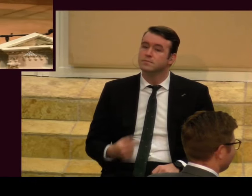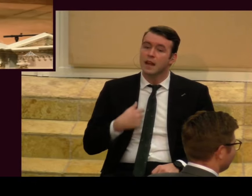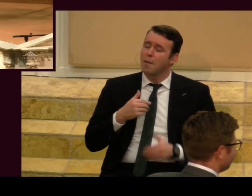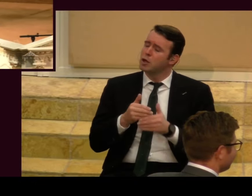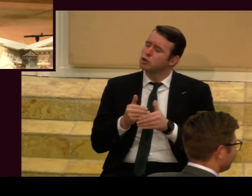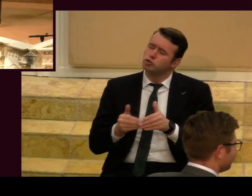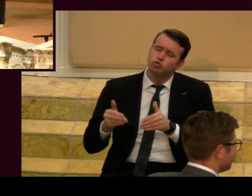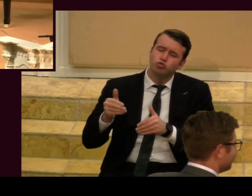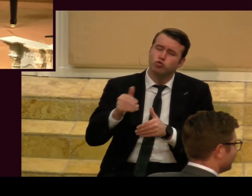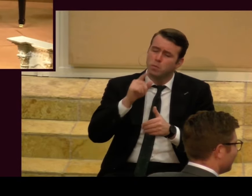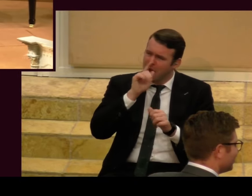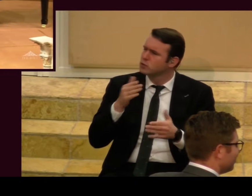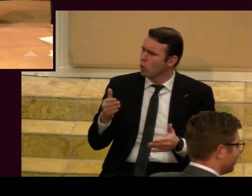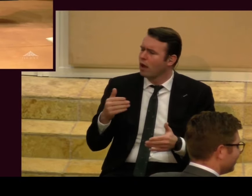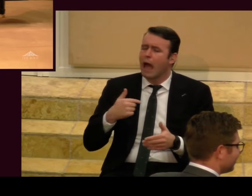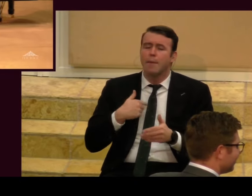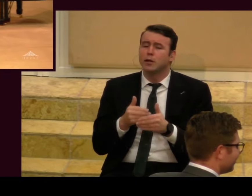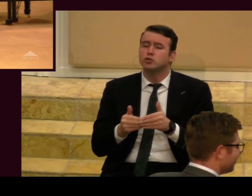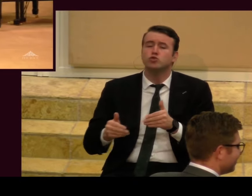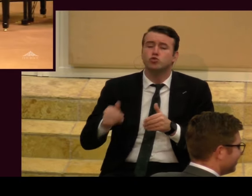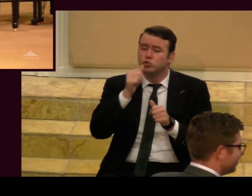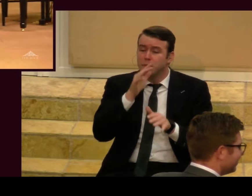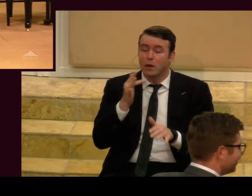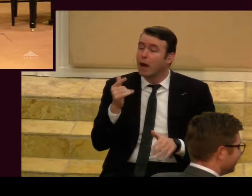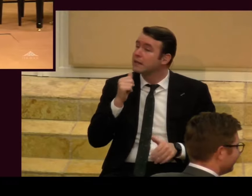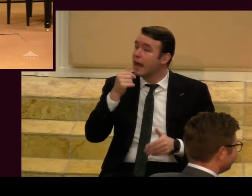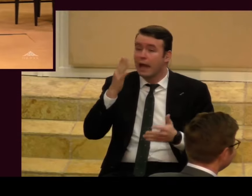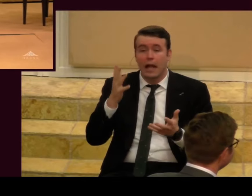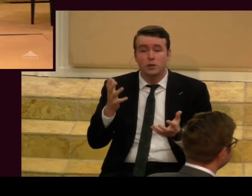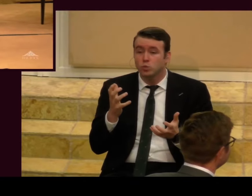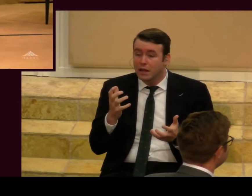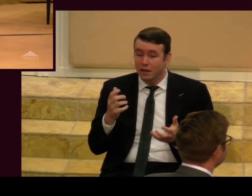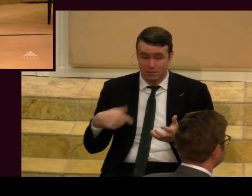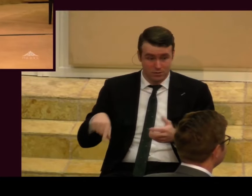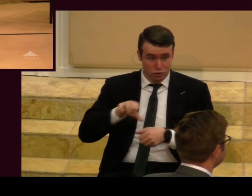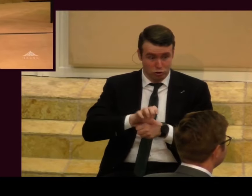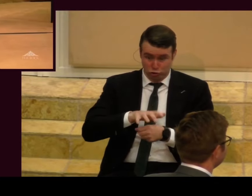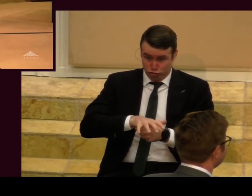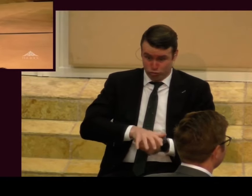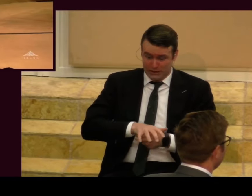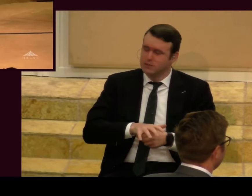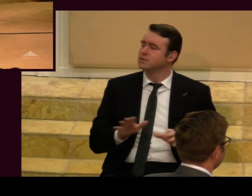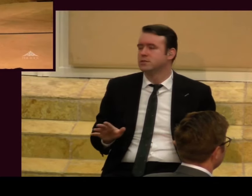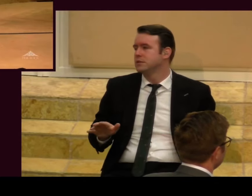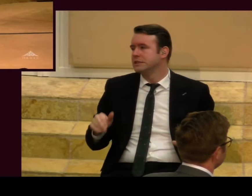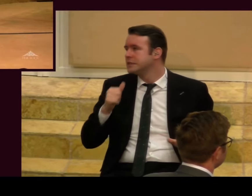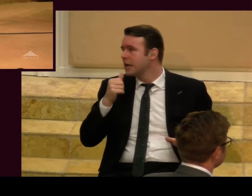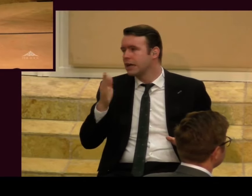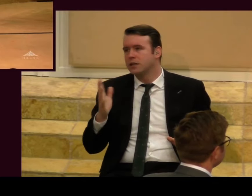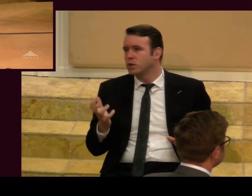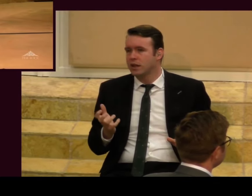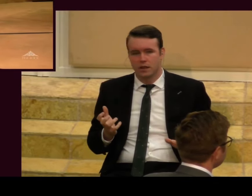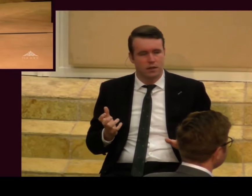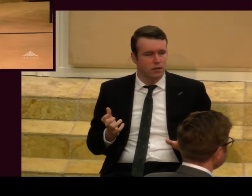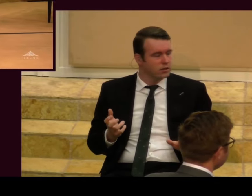Somebody say, I'm too blessed. It's not the will of God for this church to be stressed out.